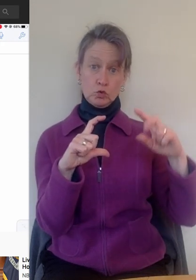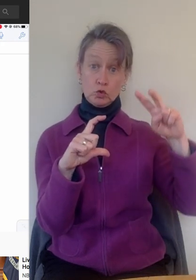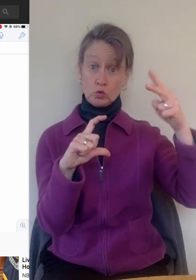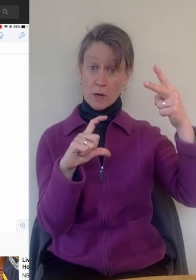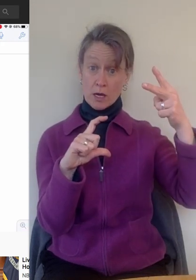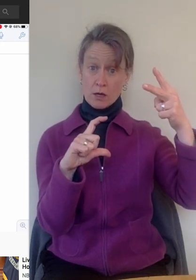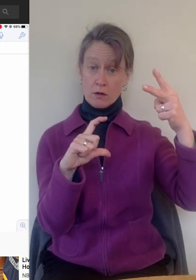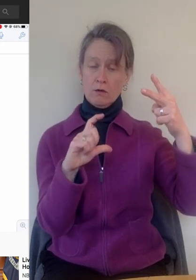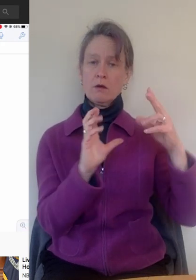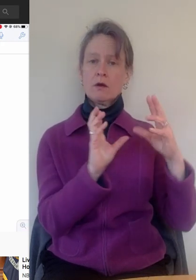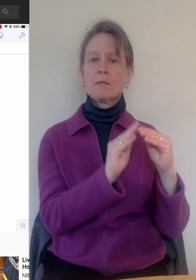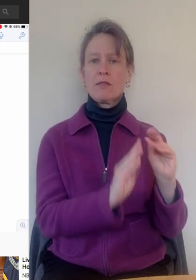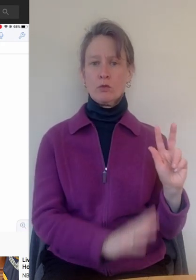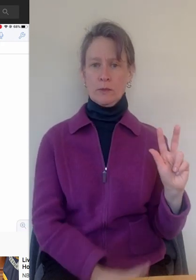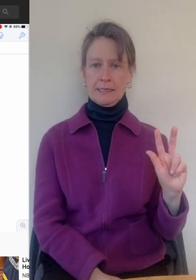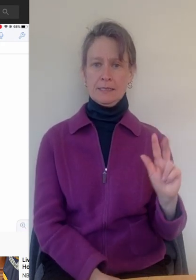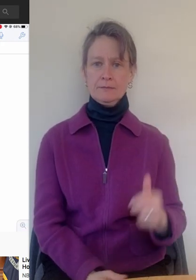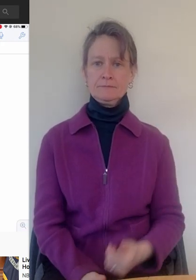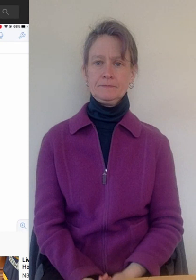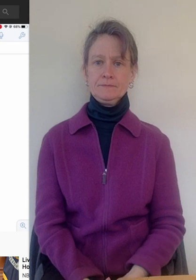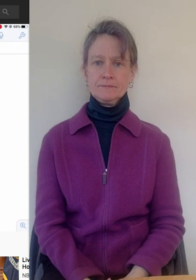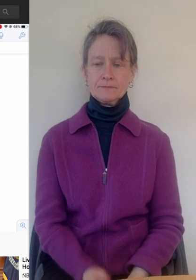plus 3.